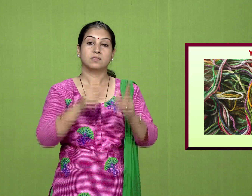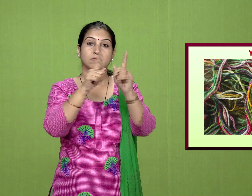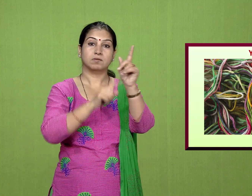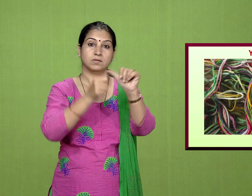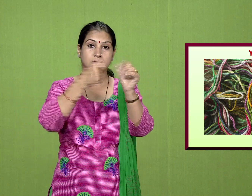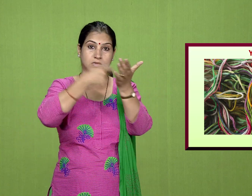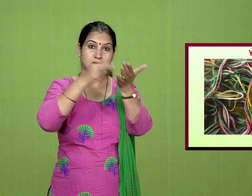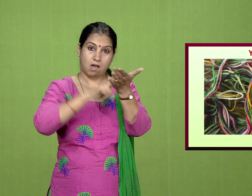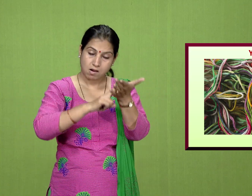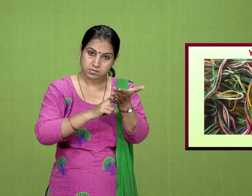yarns